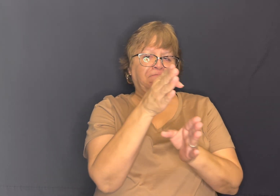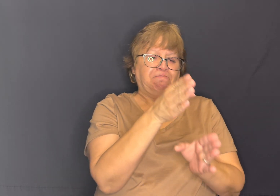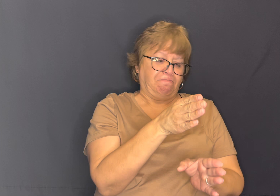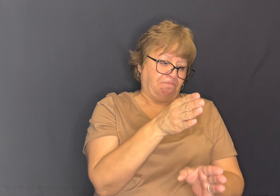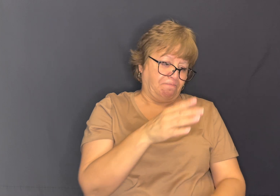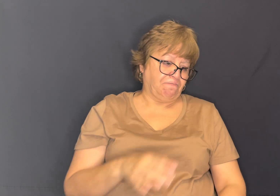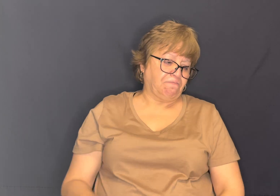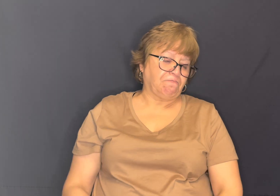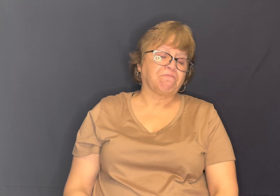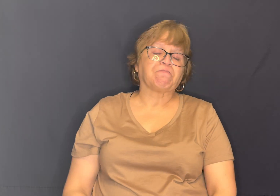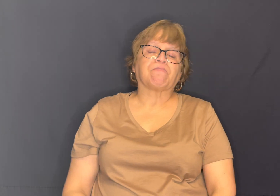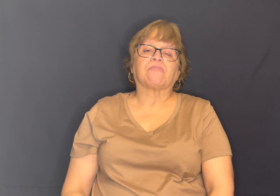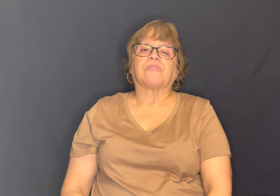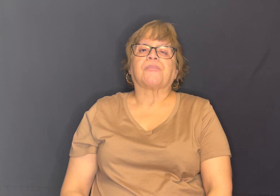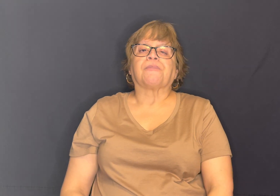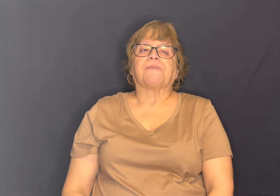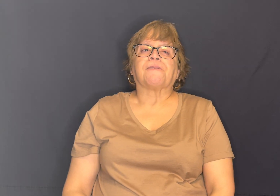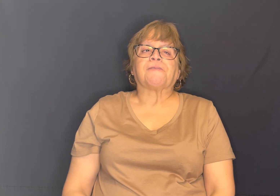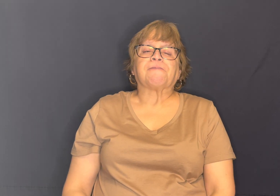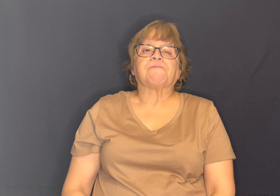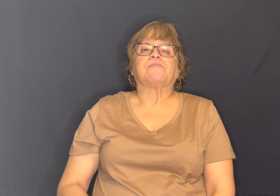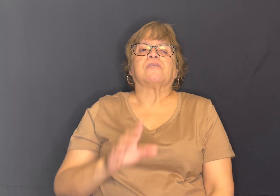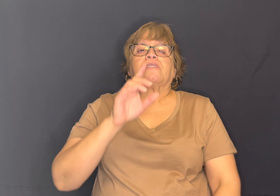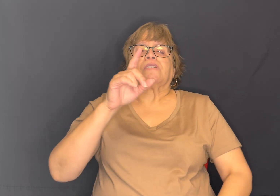And I have another point that I want to make, but we'll hold on to that.